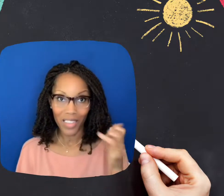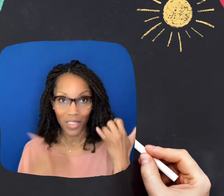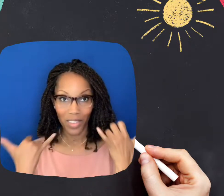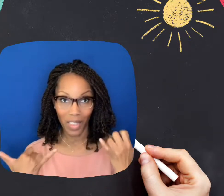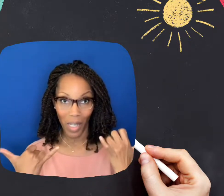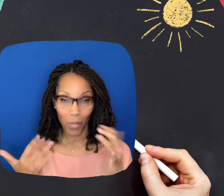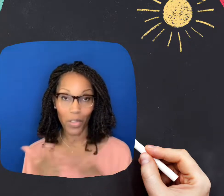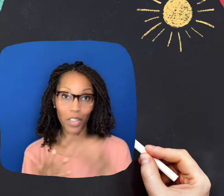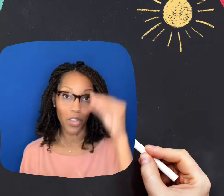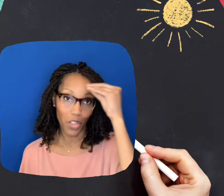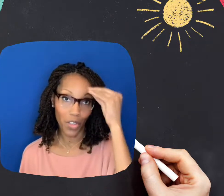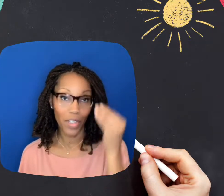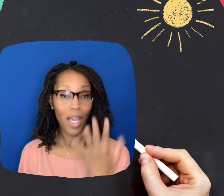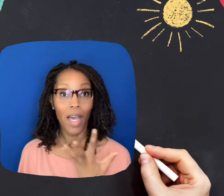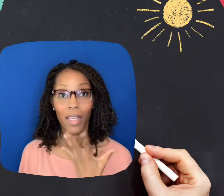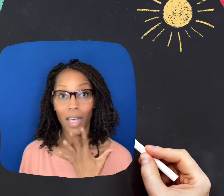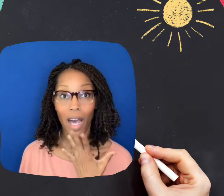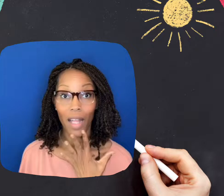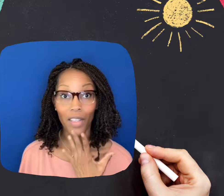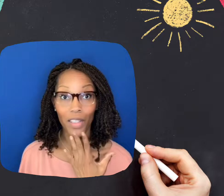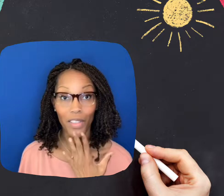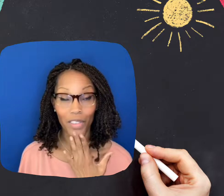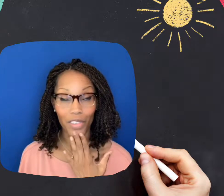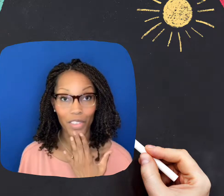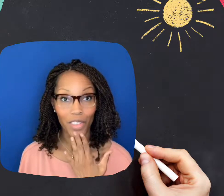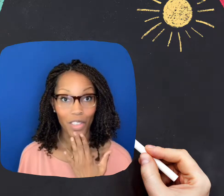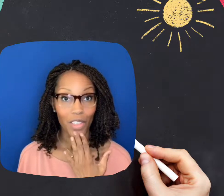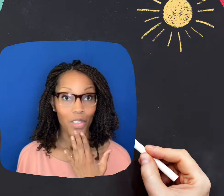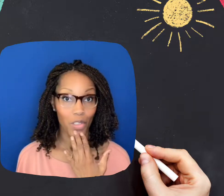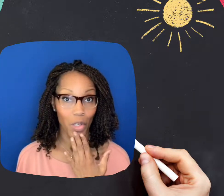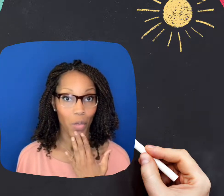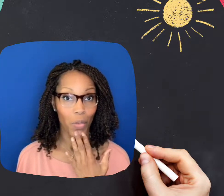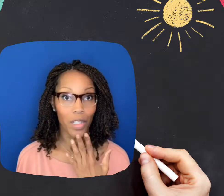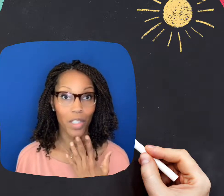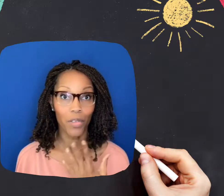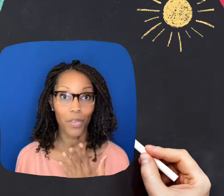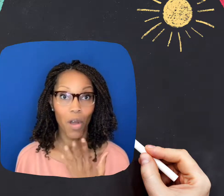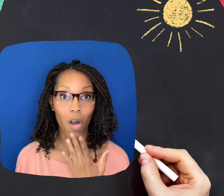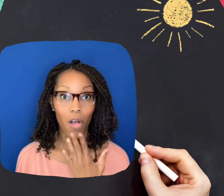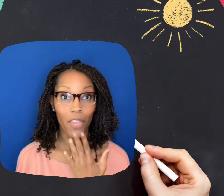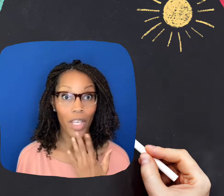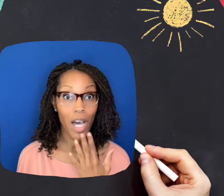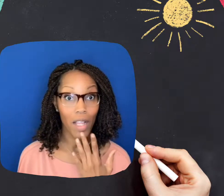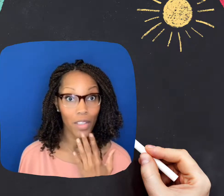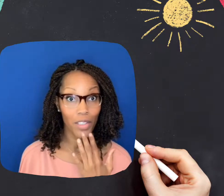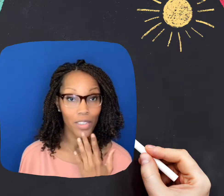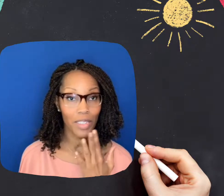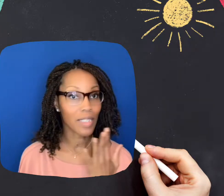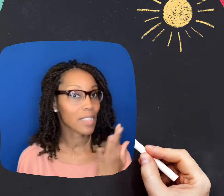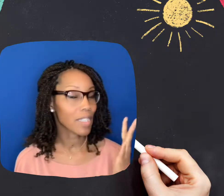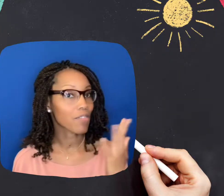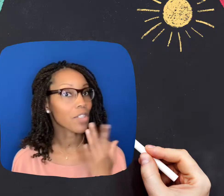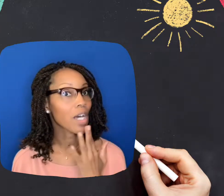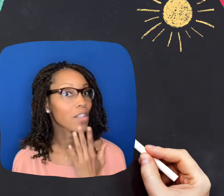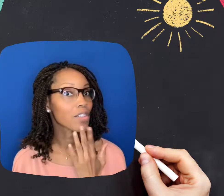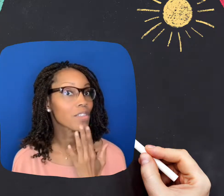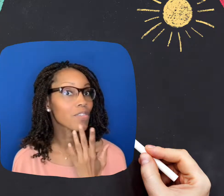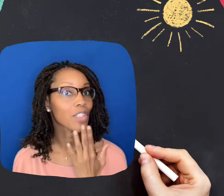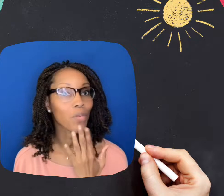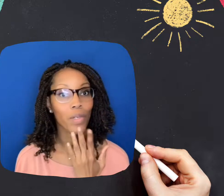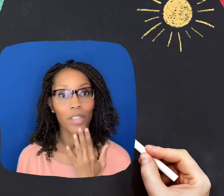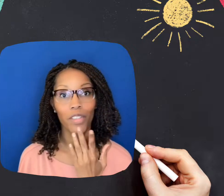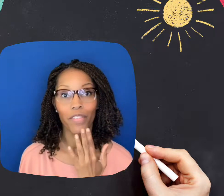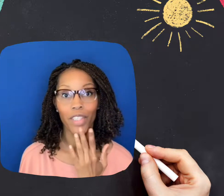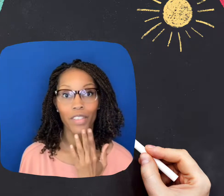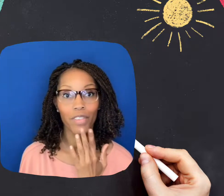Hey guys, so today we're going to learn colors. So we're going to go through all the colors. This is the sign for colors. If you